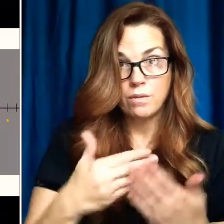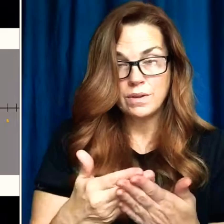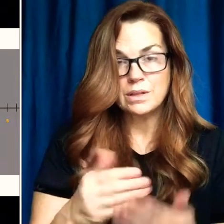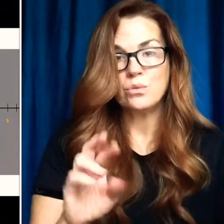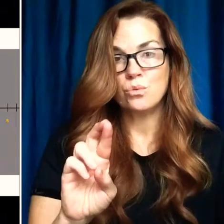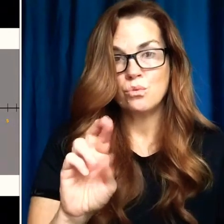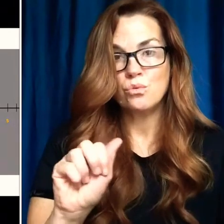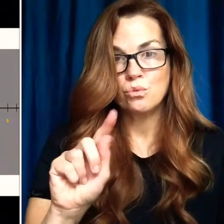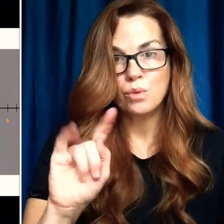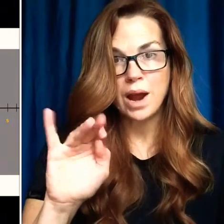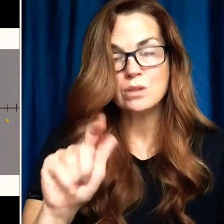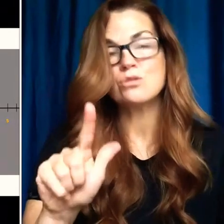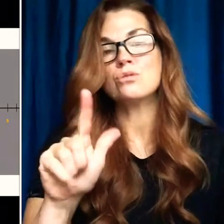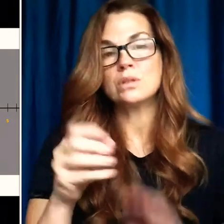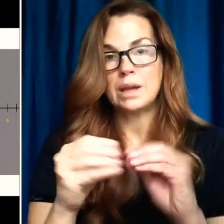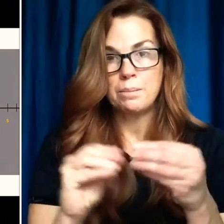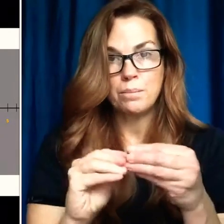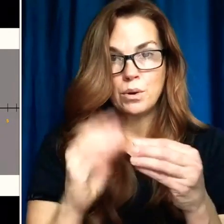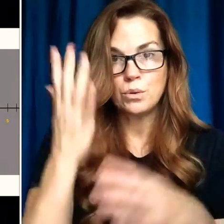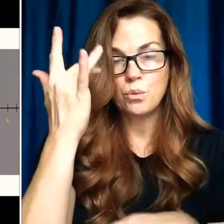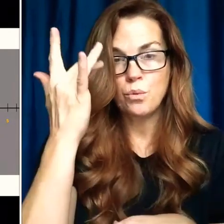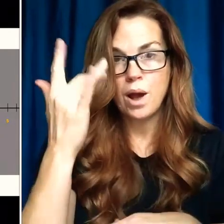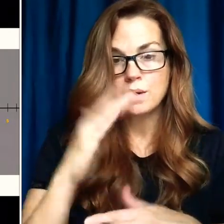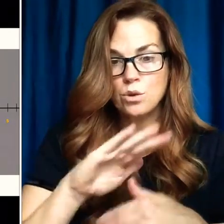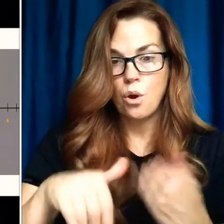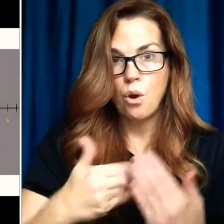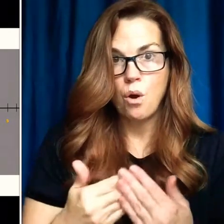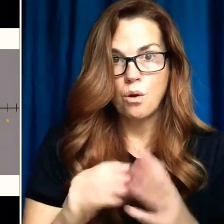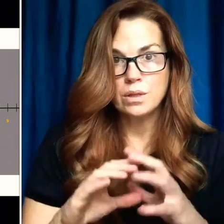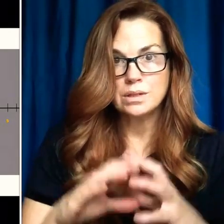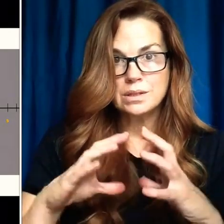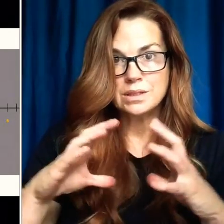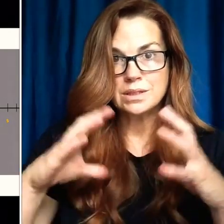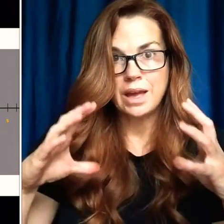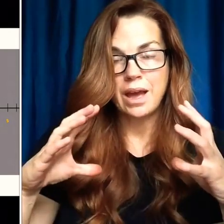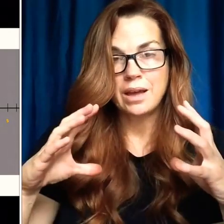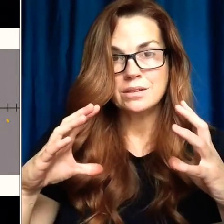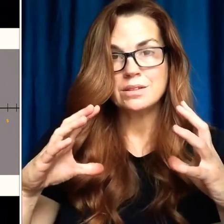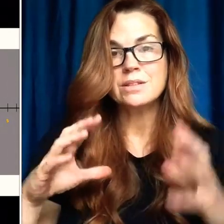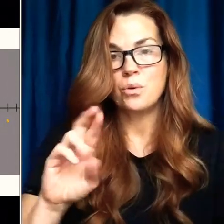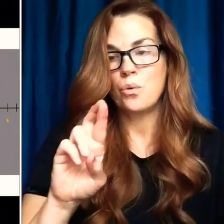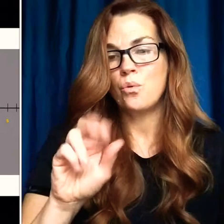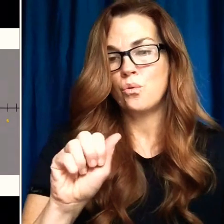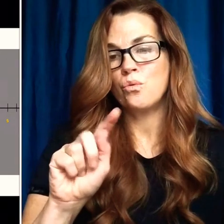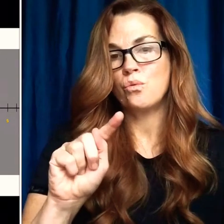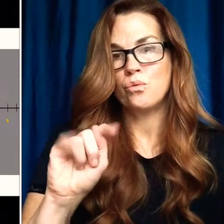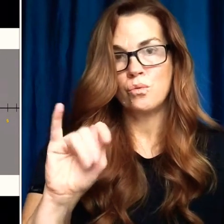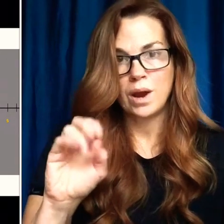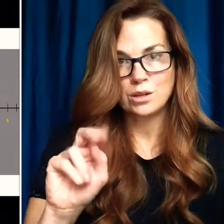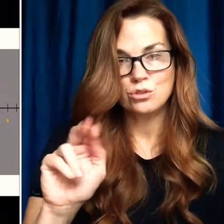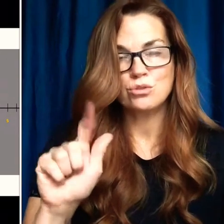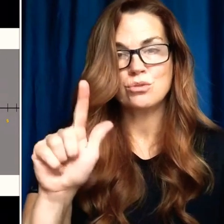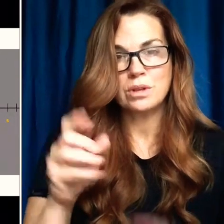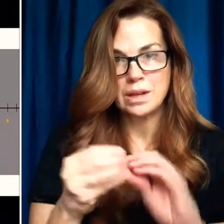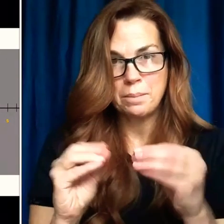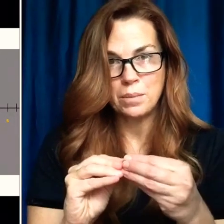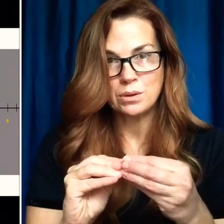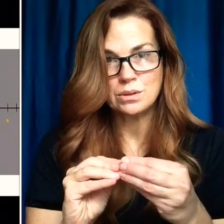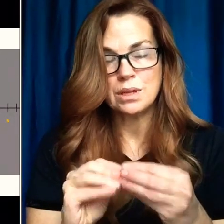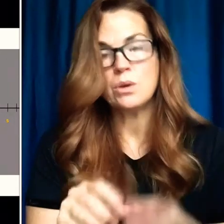integers, and all values that can be expressed as a fraction. That doesn't mean they have to be a fraction. It just means they